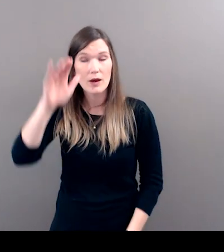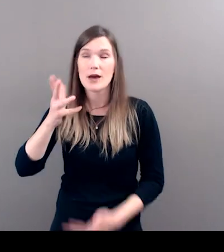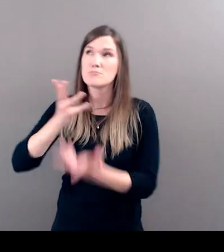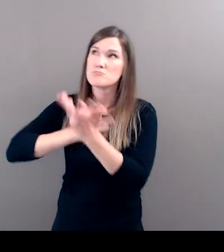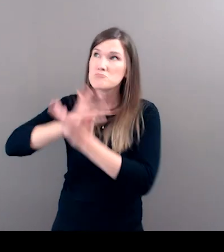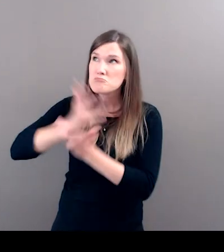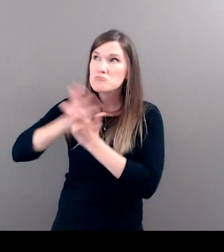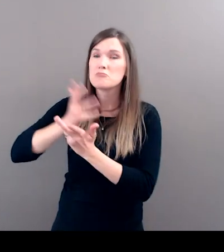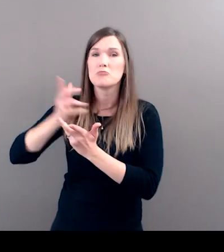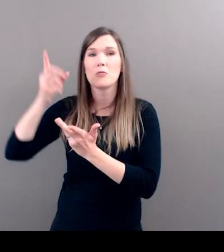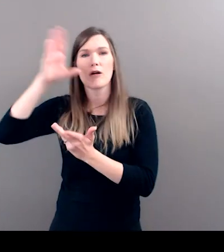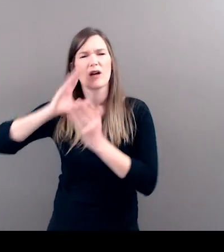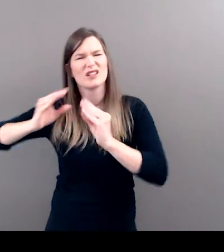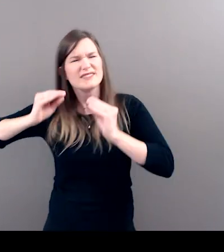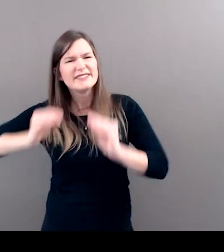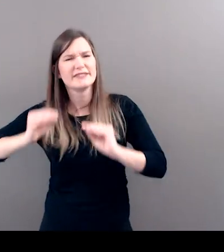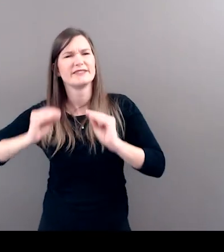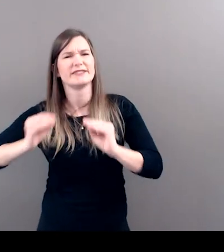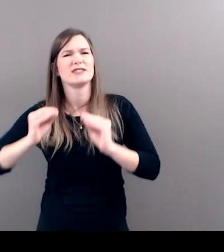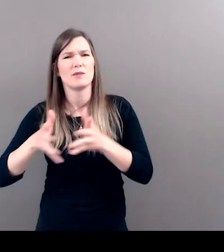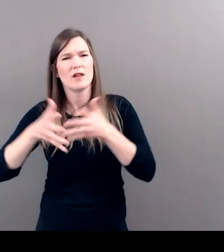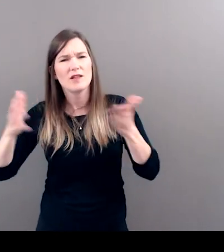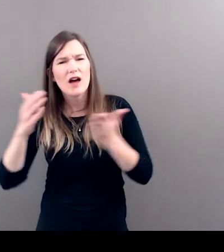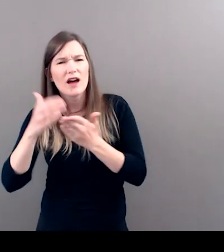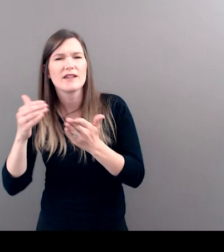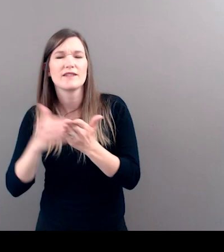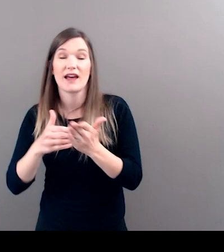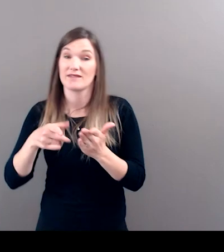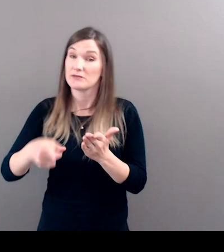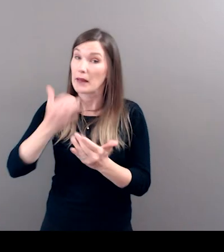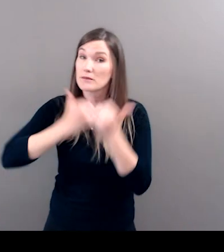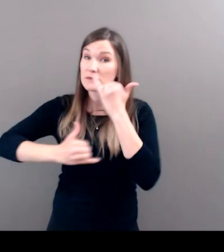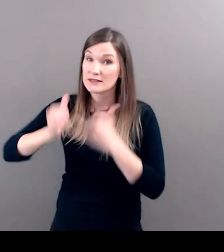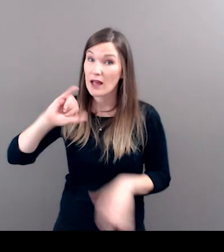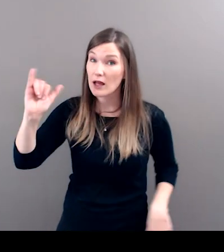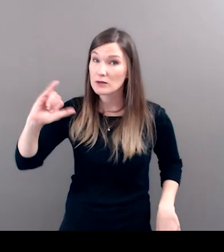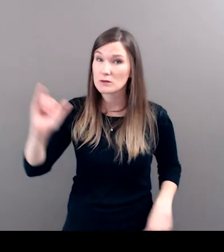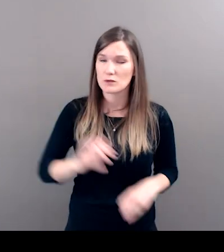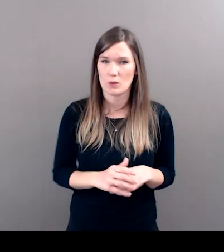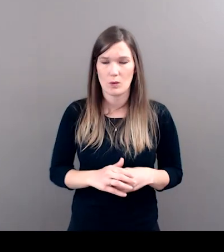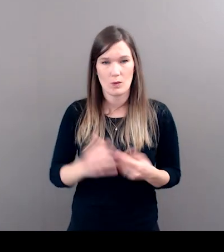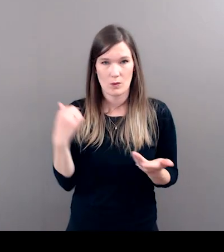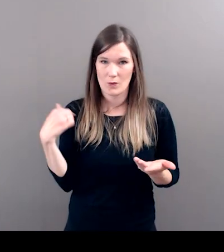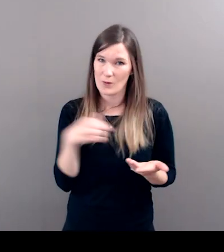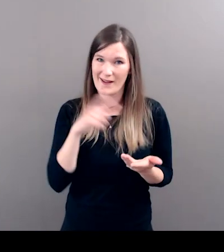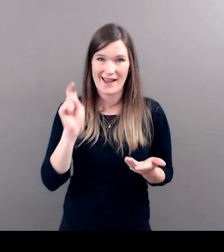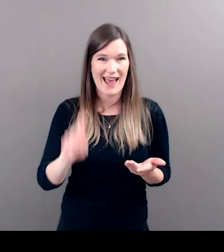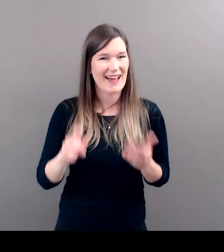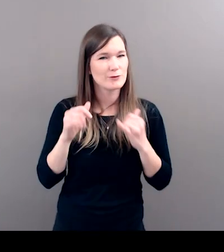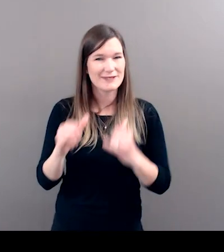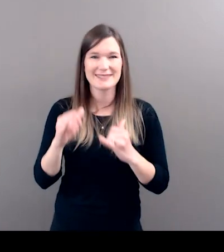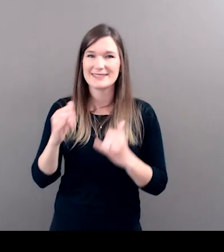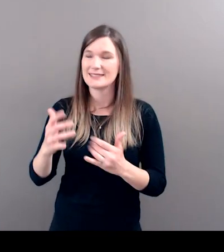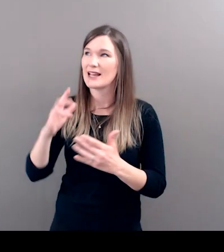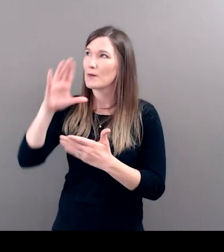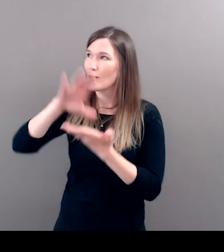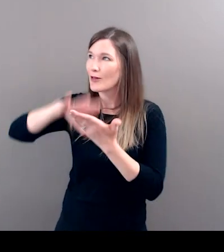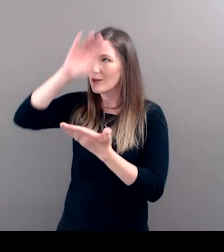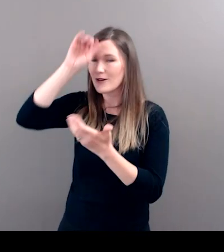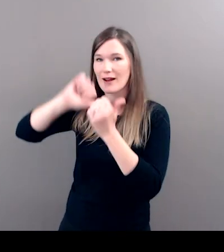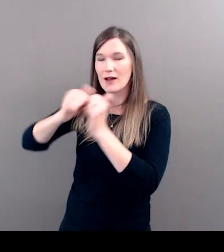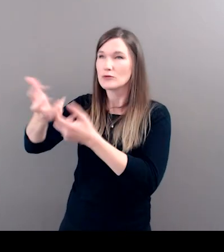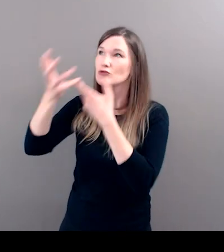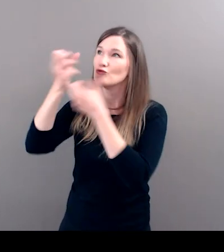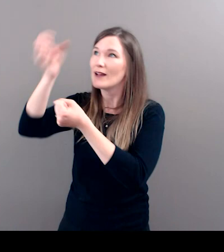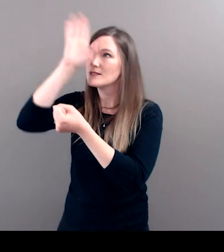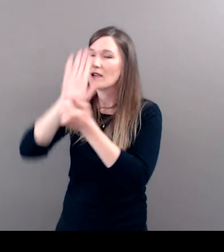mistakes. That's how we have to trust God from this point forward through the rest of our life.